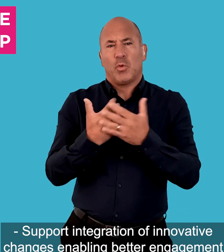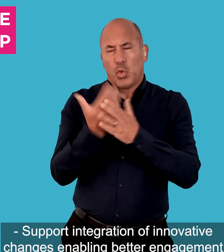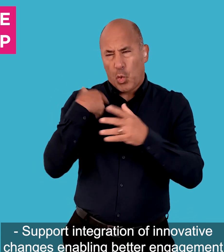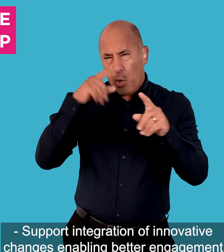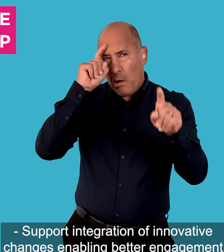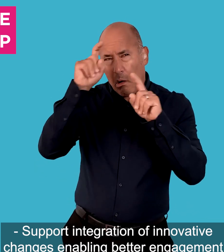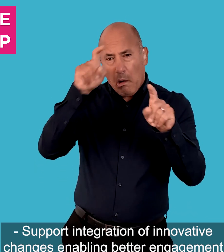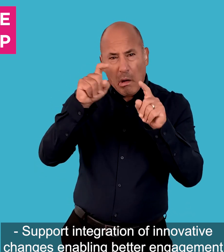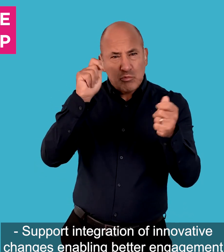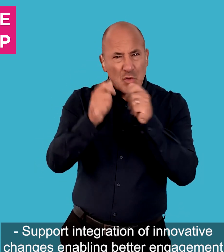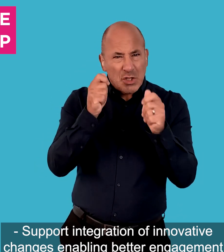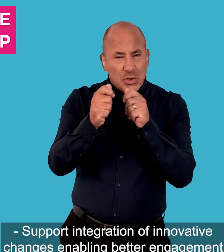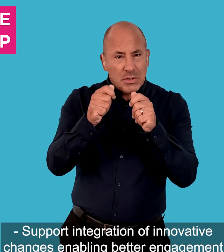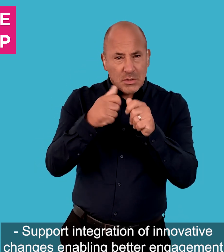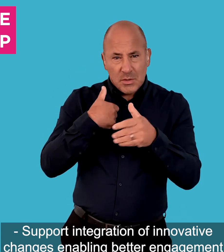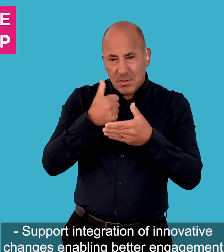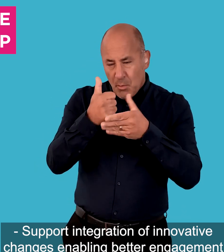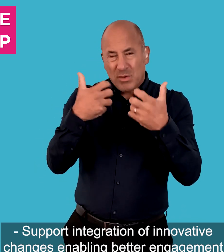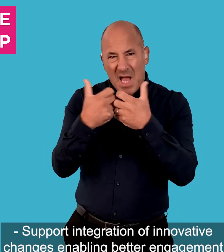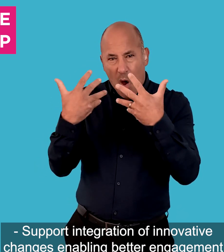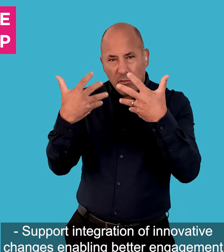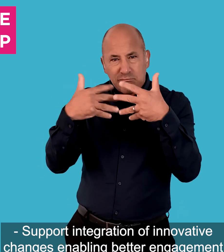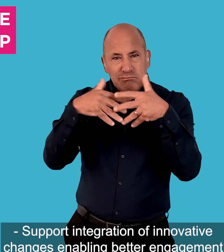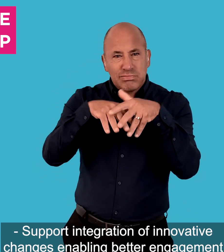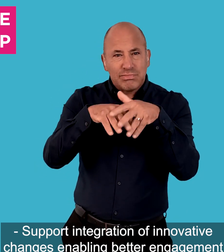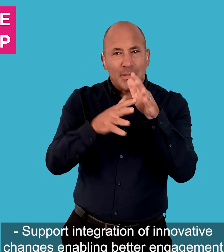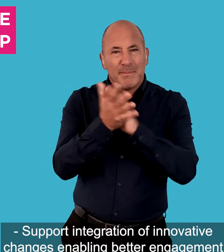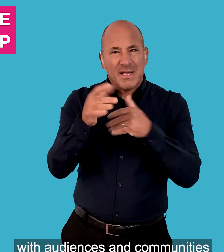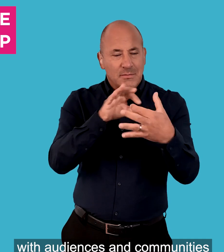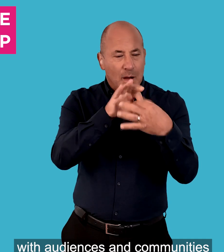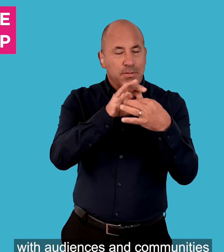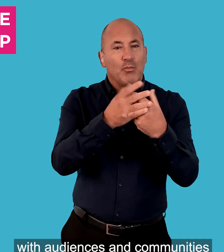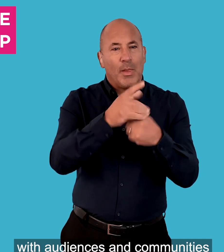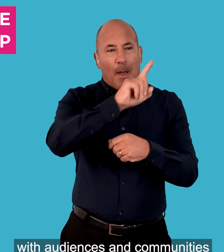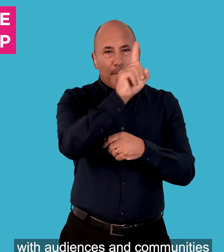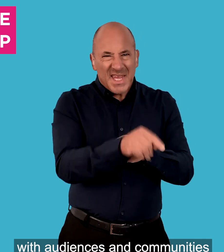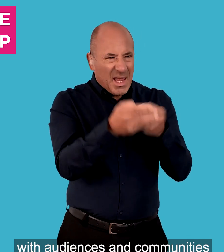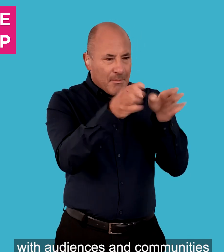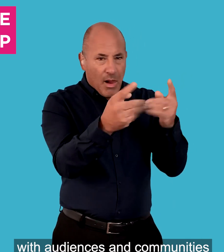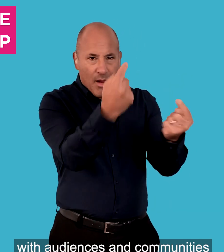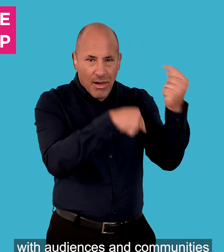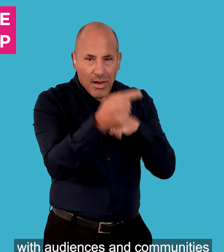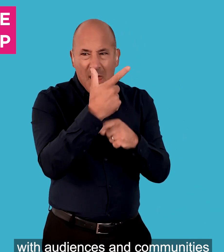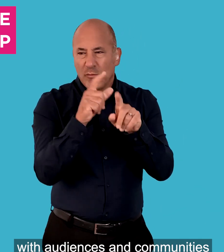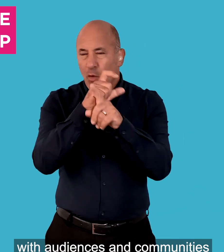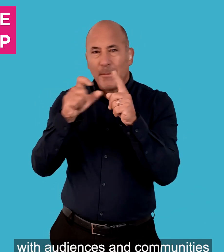Support integration of innovative changes enabling better engagement with audiences and